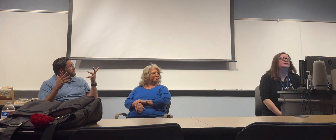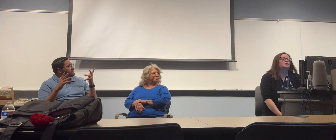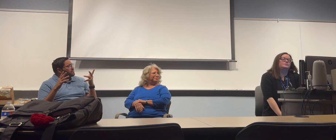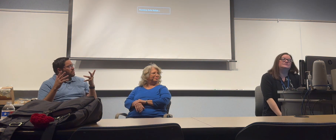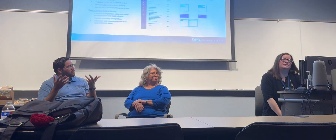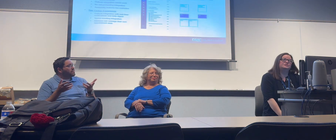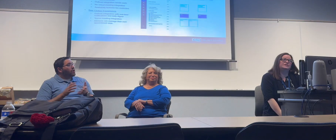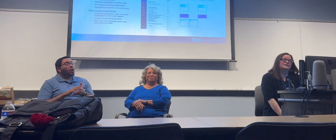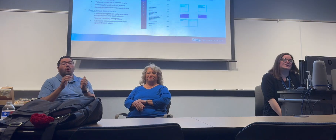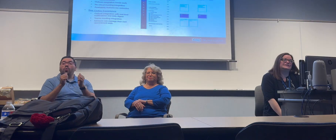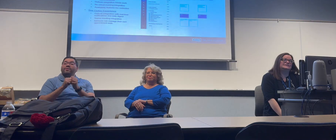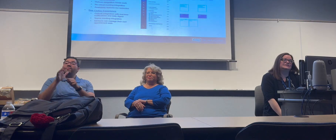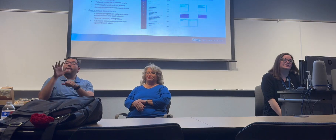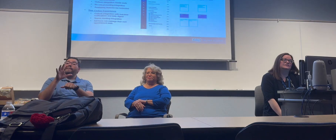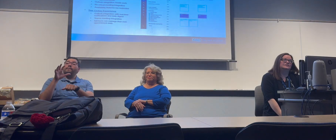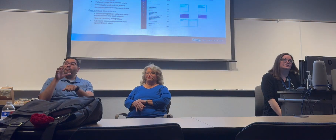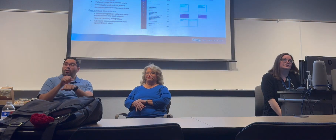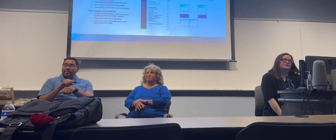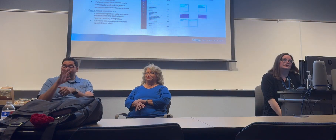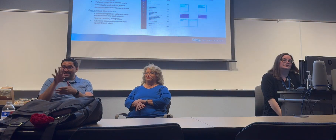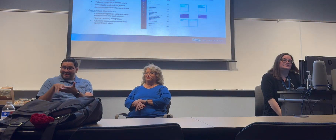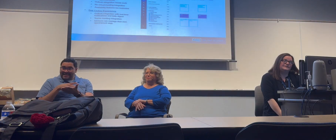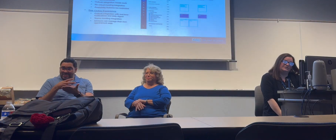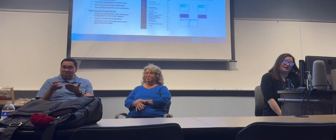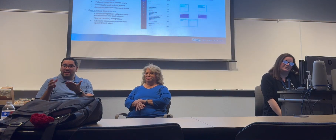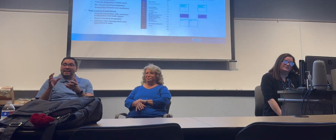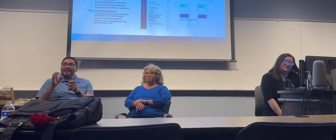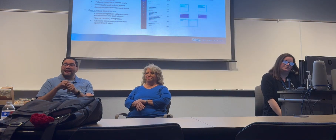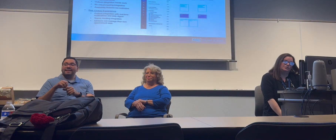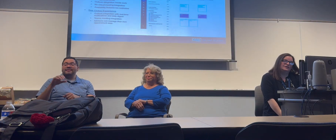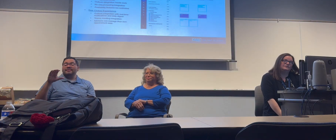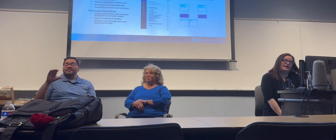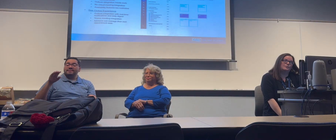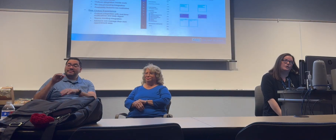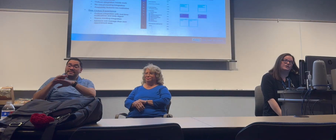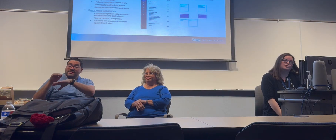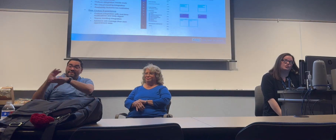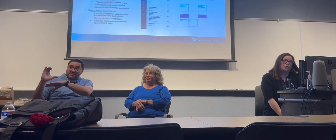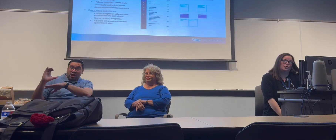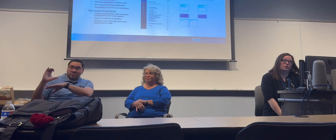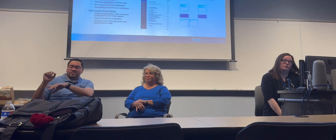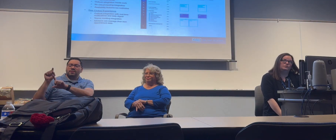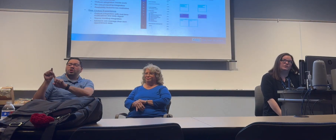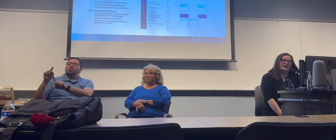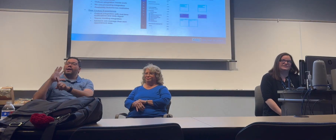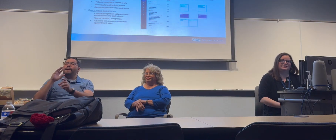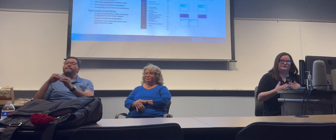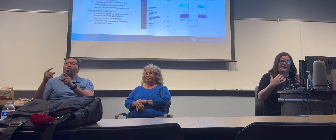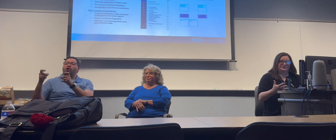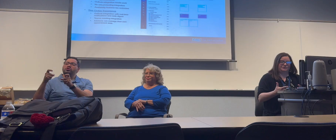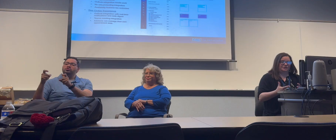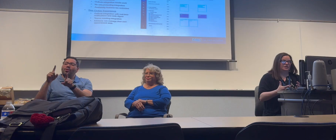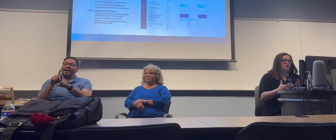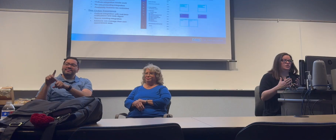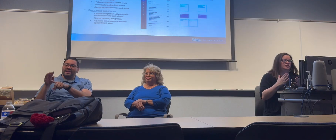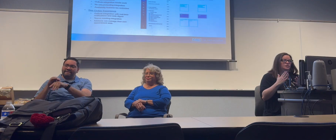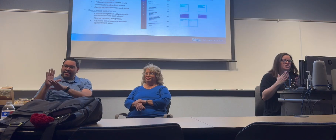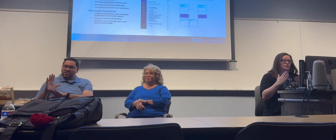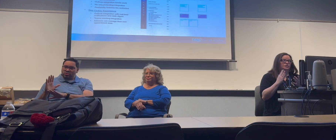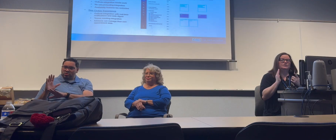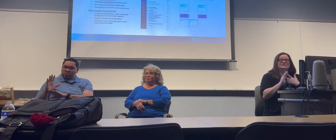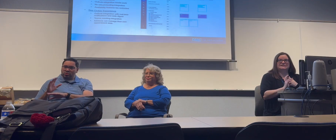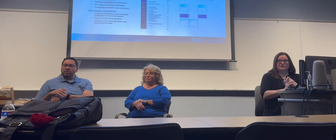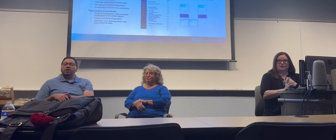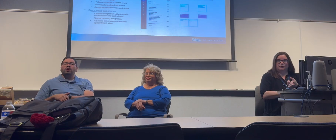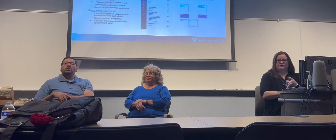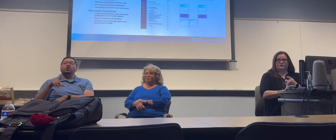With the appointment scheduling in Civitas, you get a lot more control as an advisor.